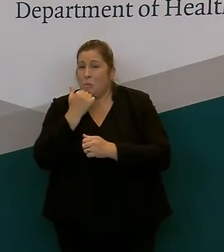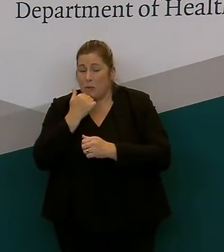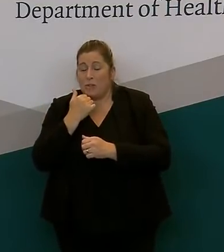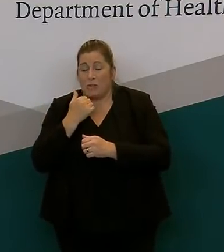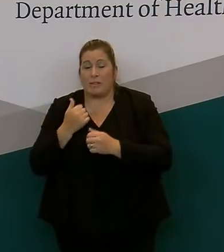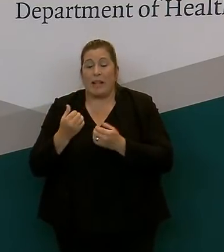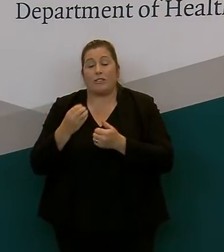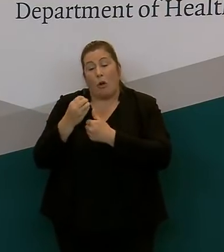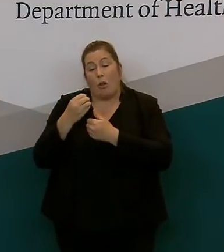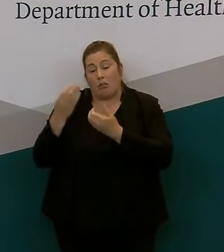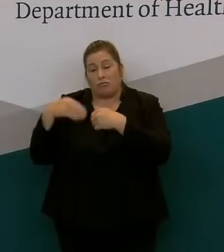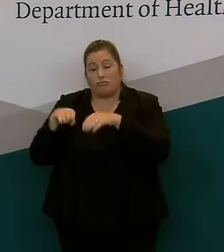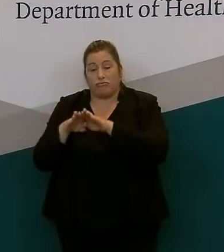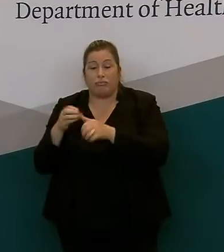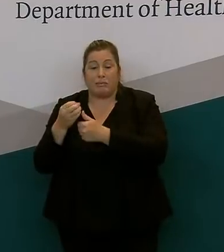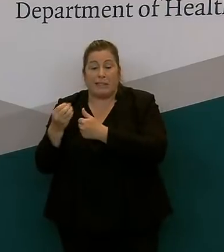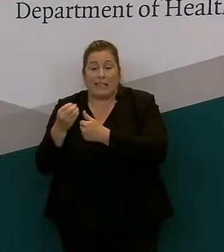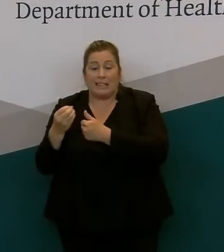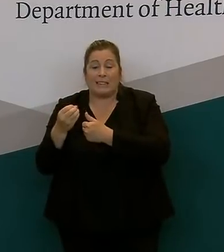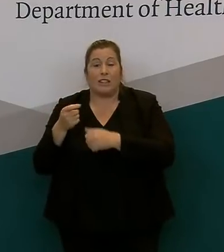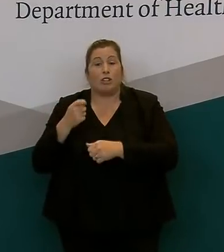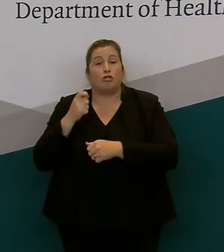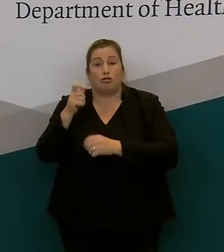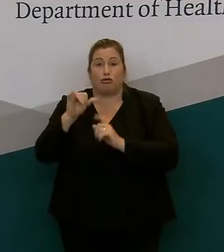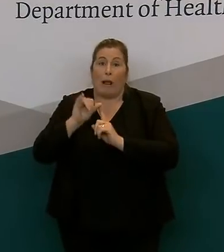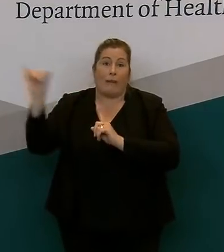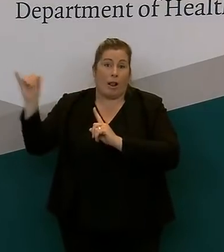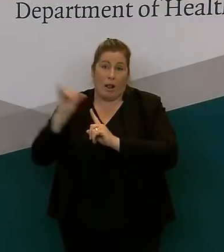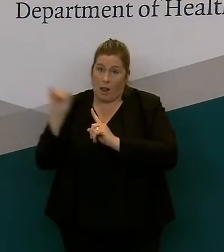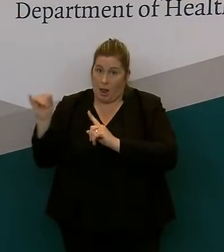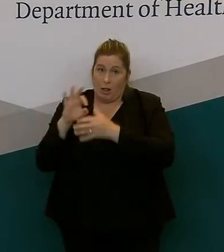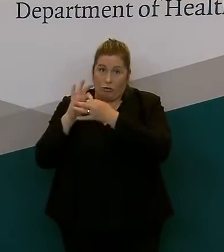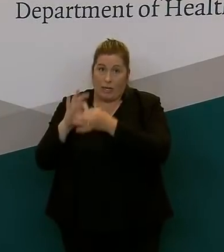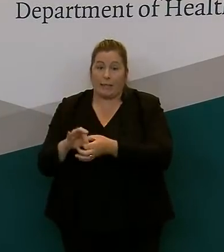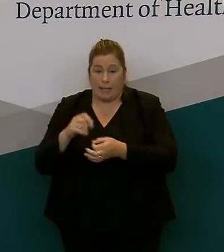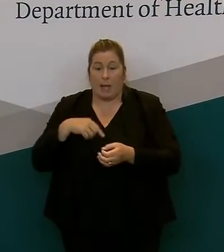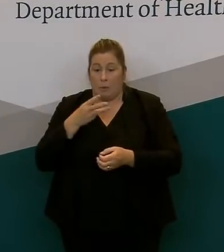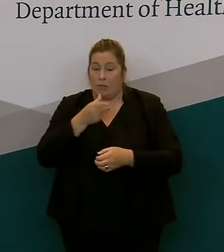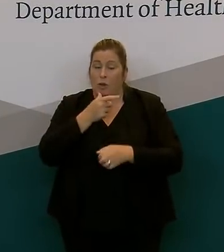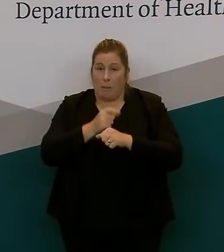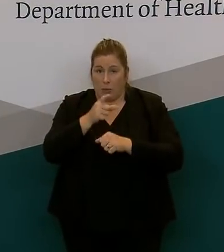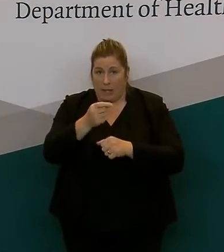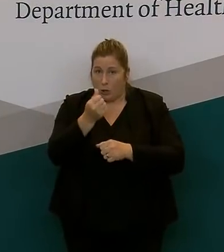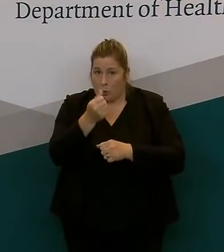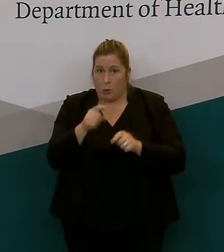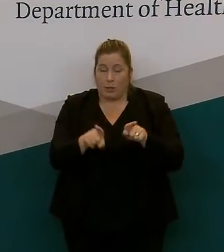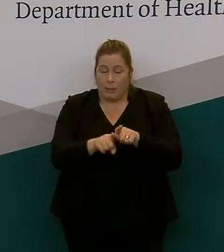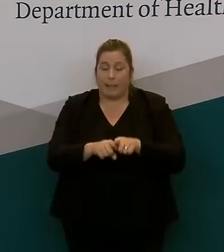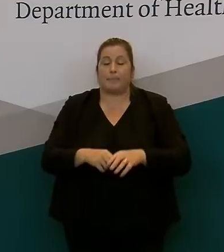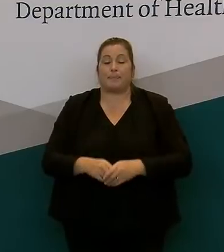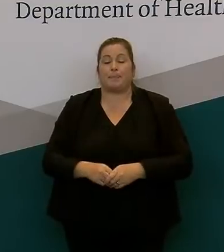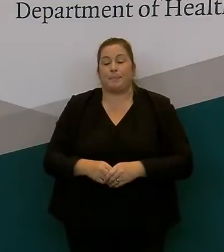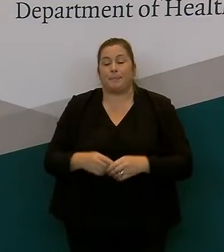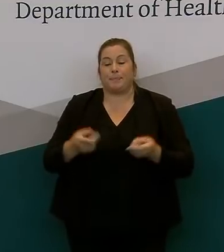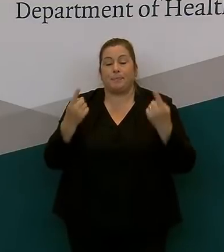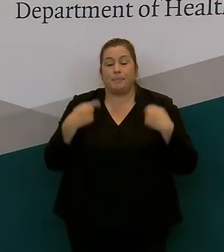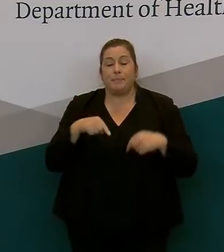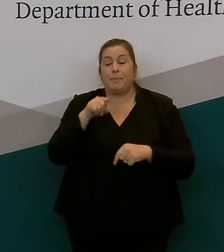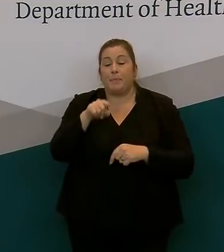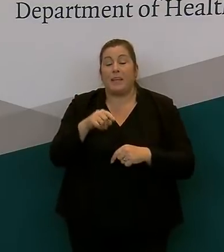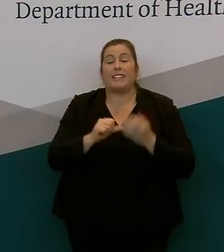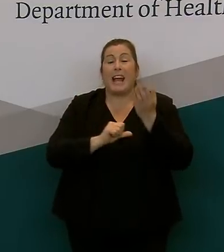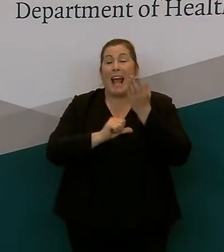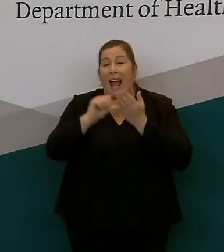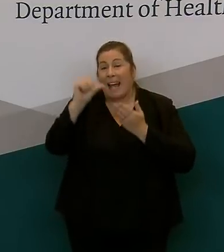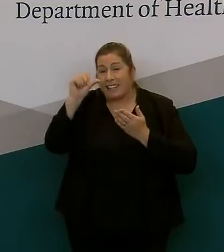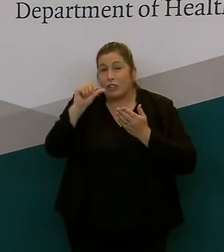in other outbreaks, including travel-related outbreaks, which I will come to in a moment. This is the age